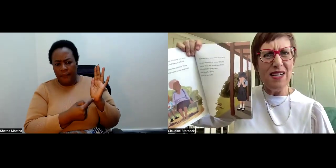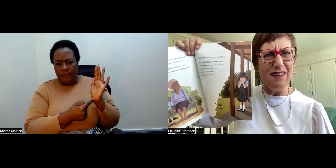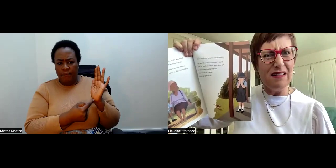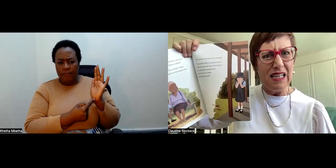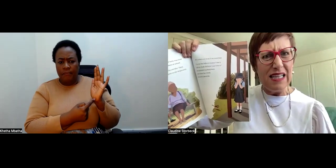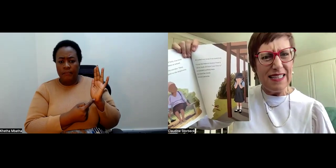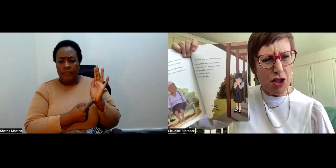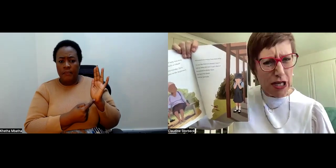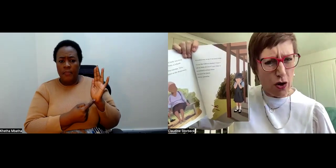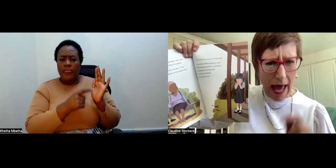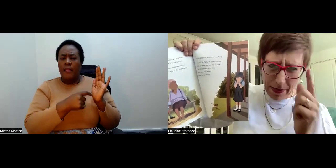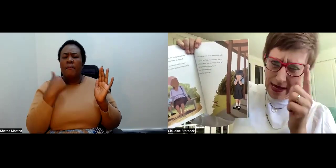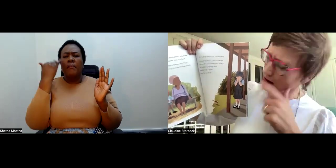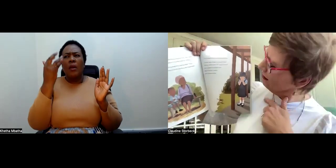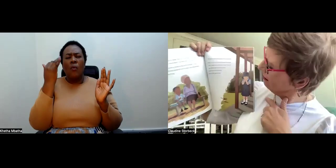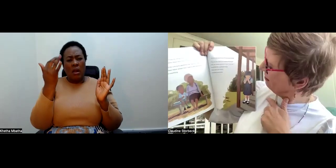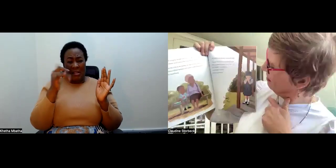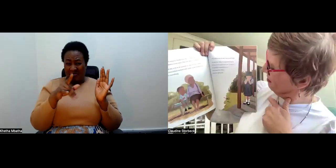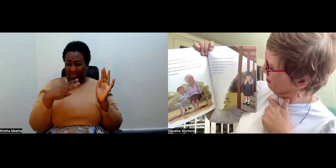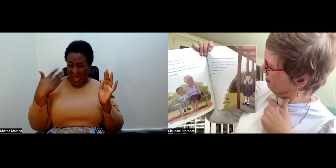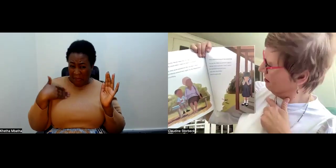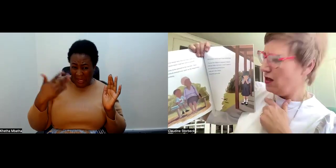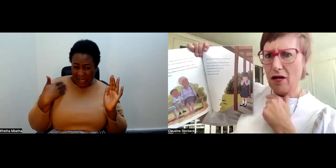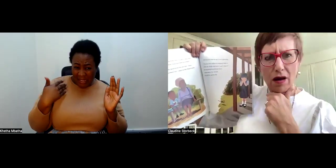I wonder, does she look happy?